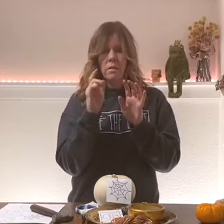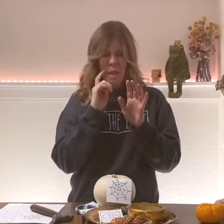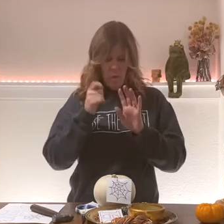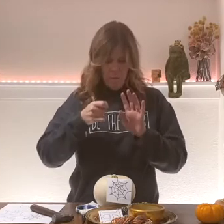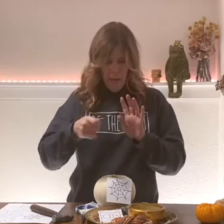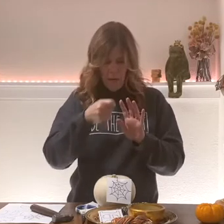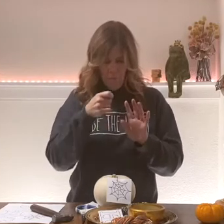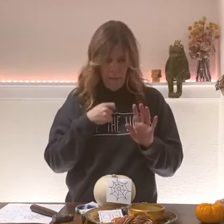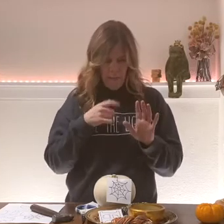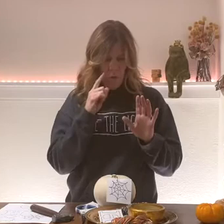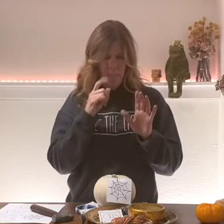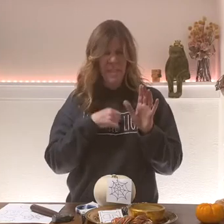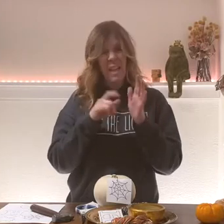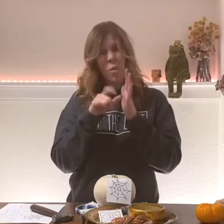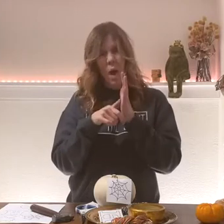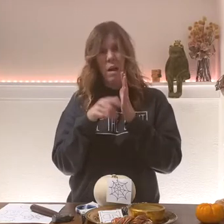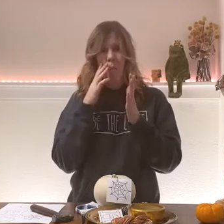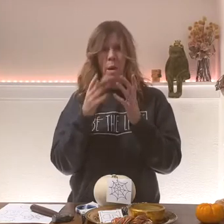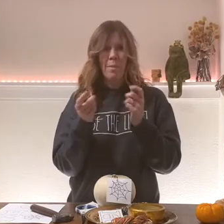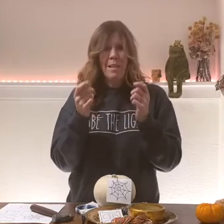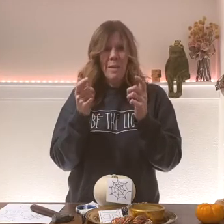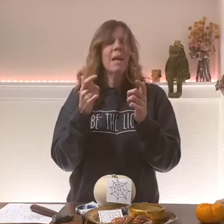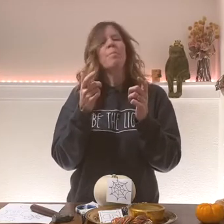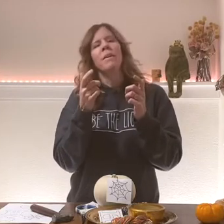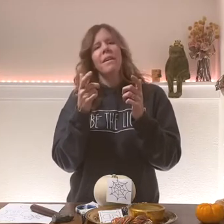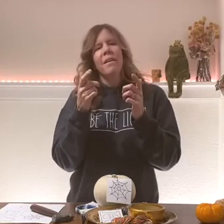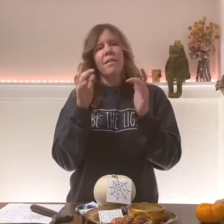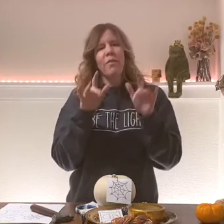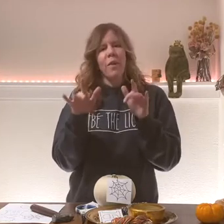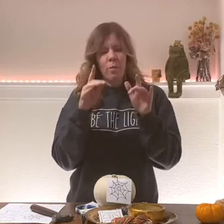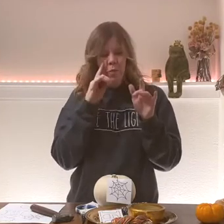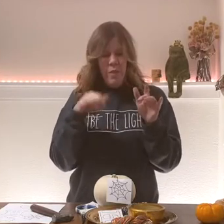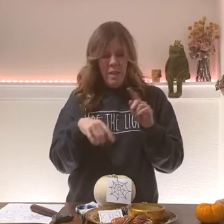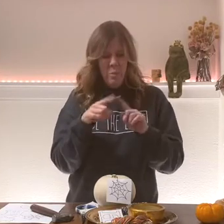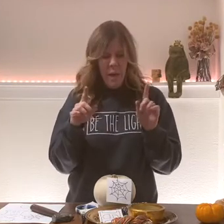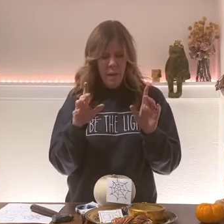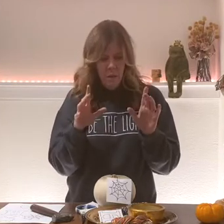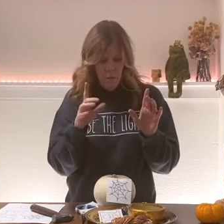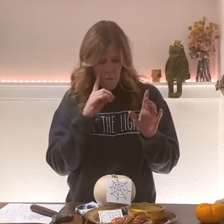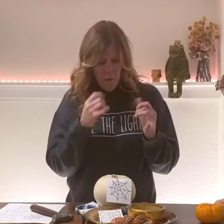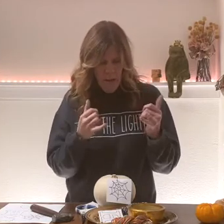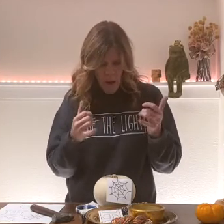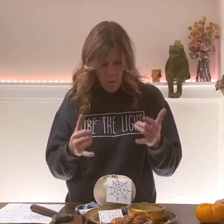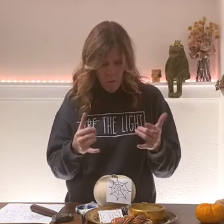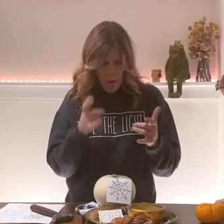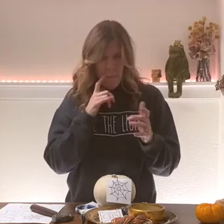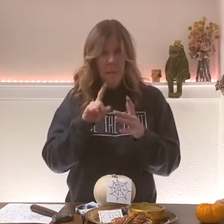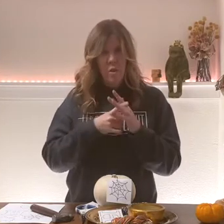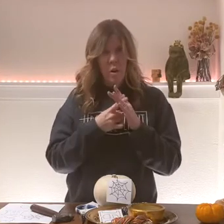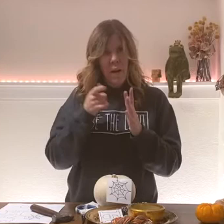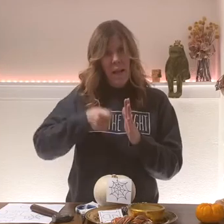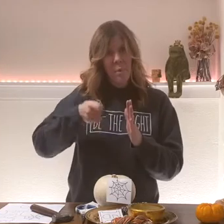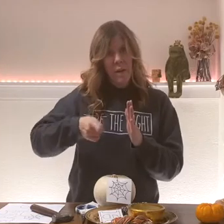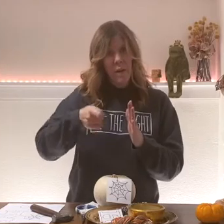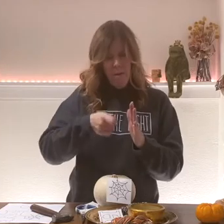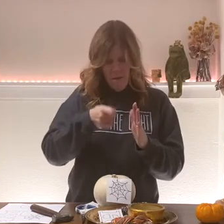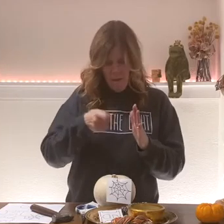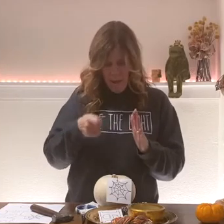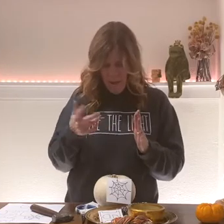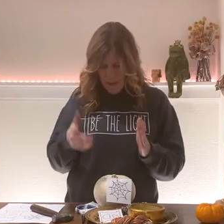you set into place. So this takes a while. I'll probably speed up the film for this, but for now I'm going to start hammering.